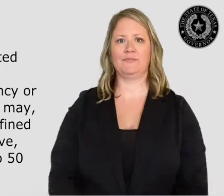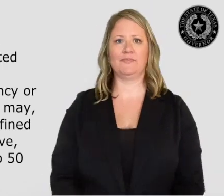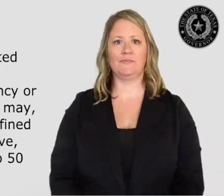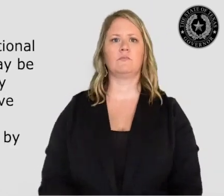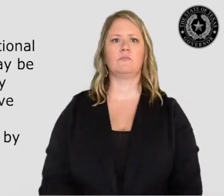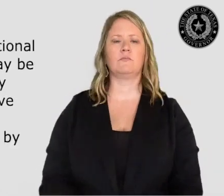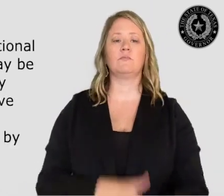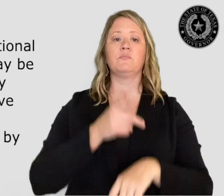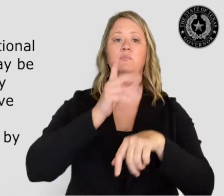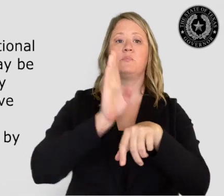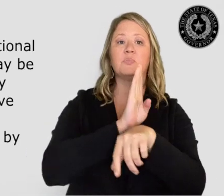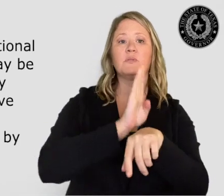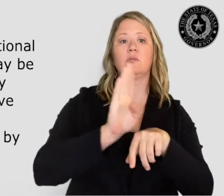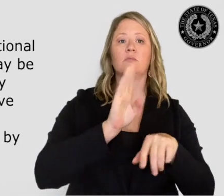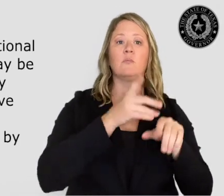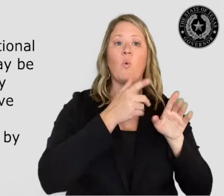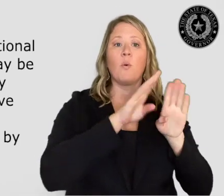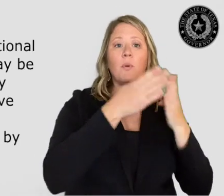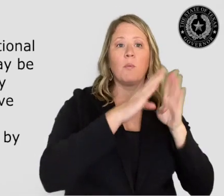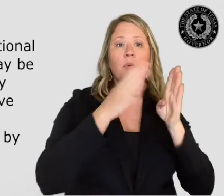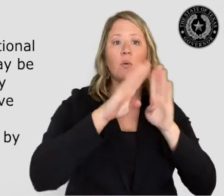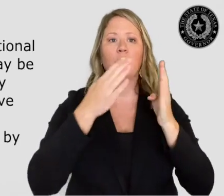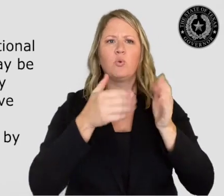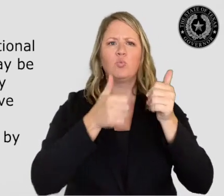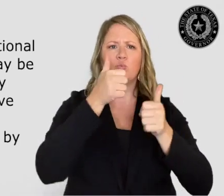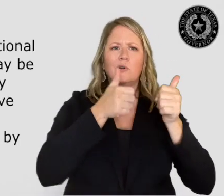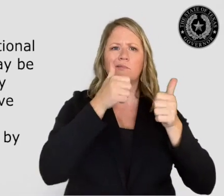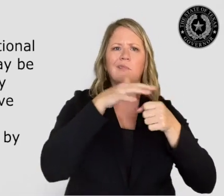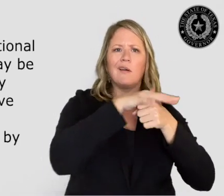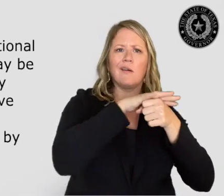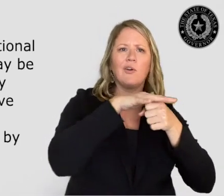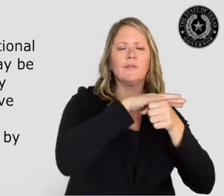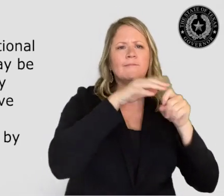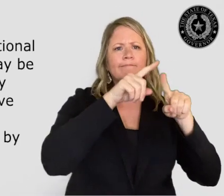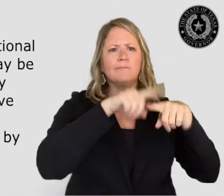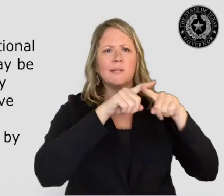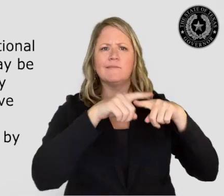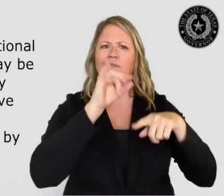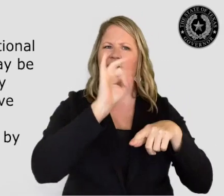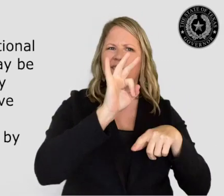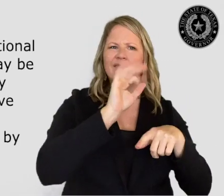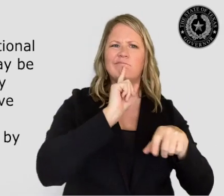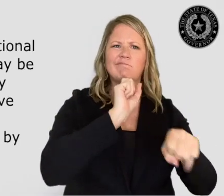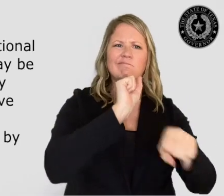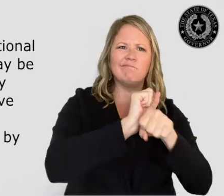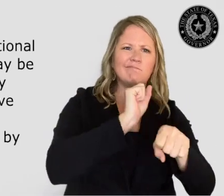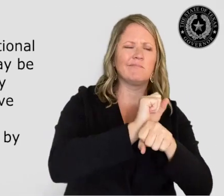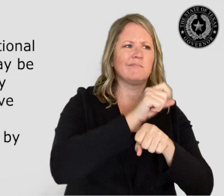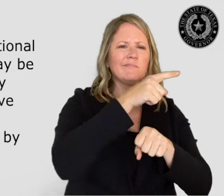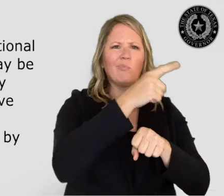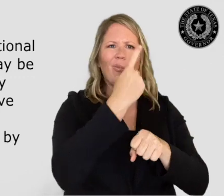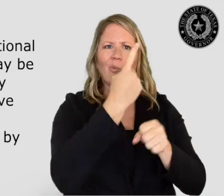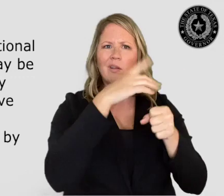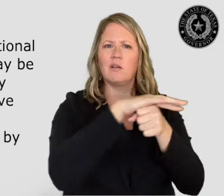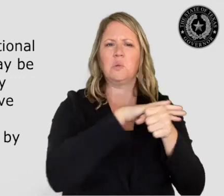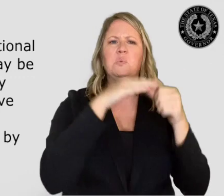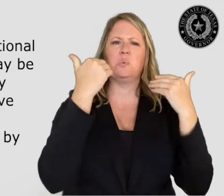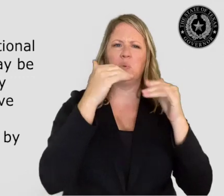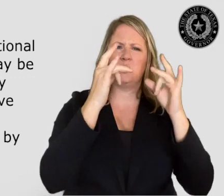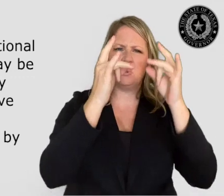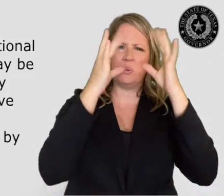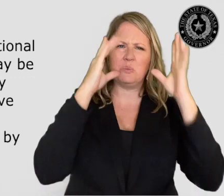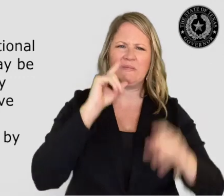above, operate at up to 50%. Such additional services as may be enumerated by future executive orders